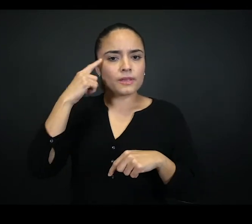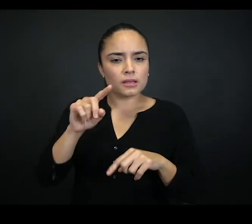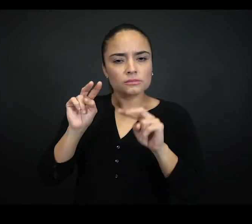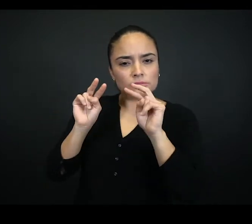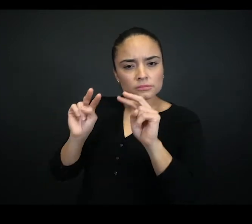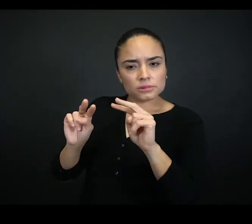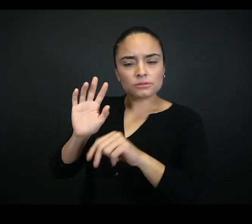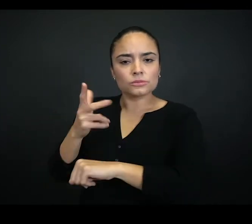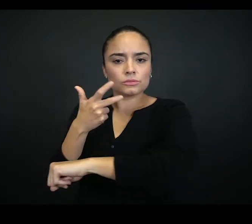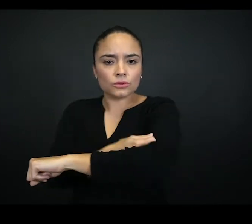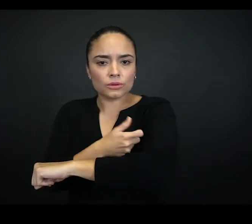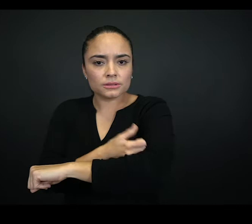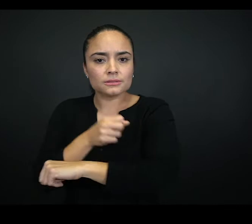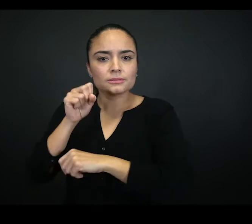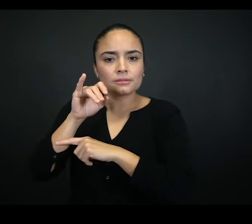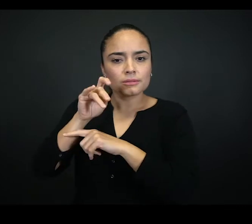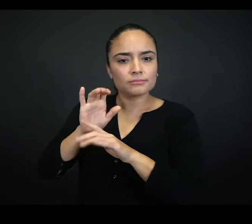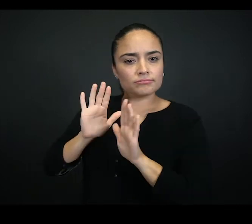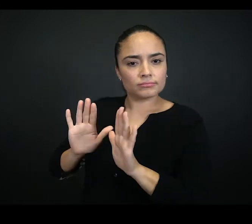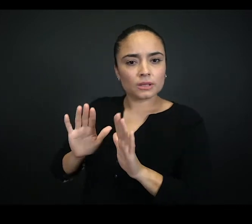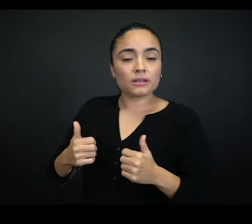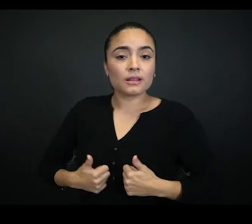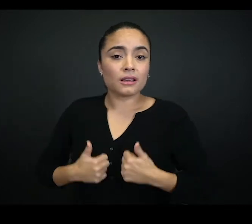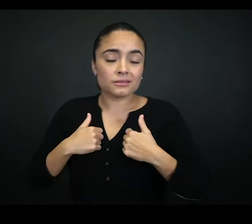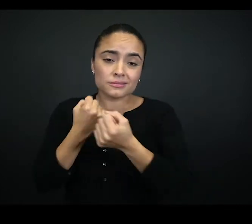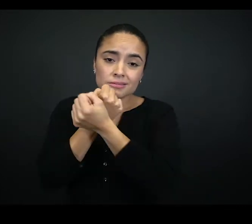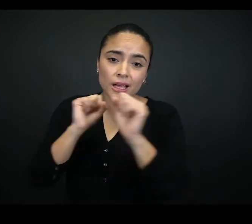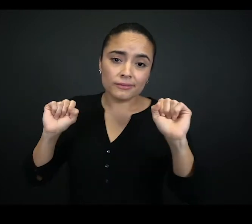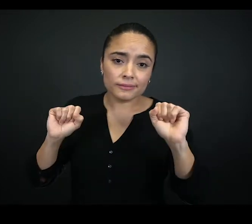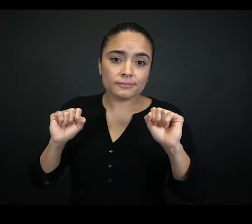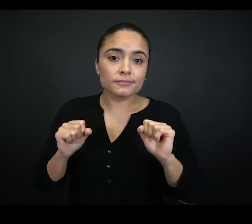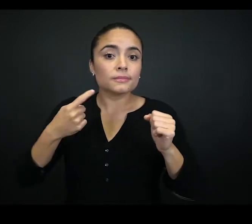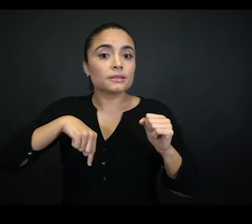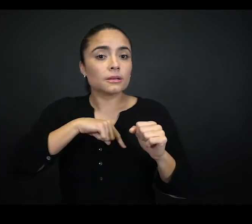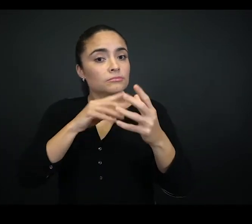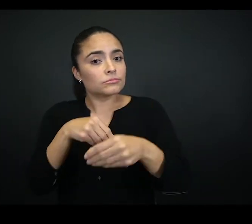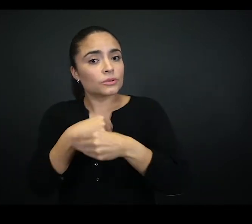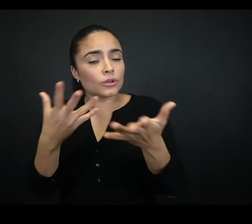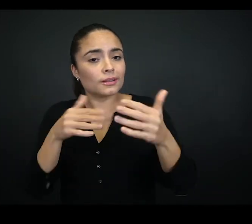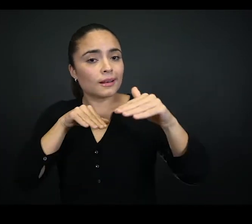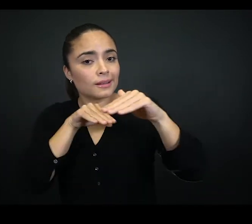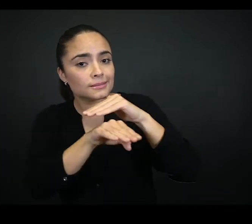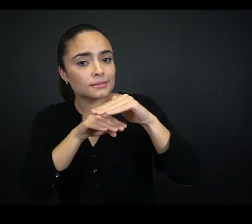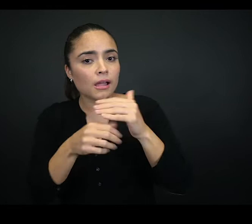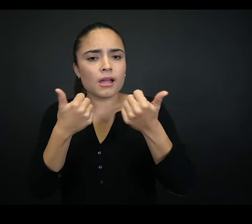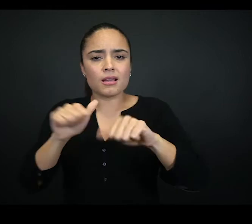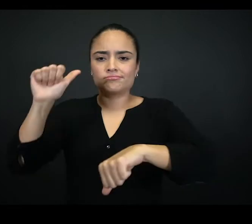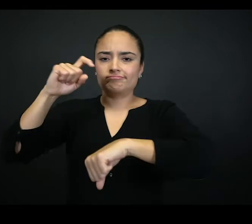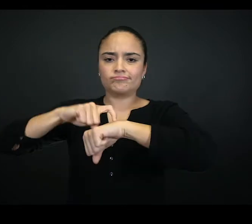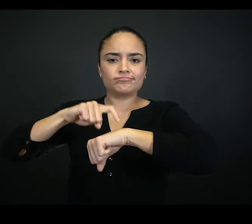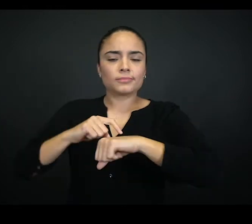injection service. It's a life-saving service. We have to ensure access to that. They'll come into our intake room, which is